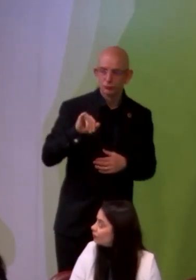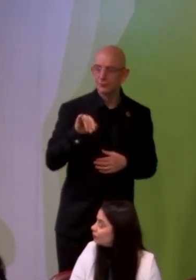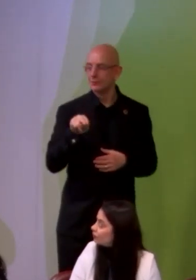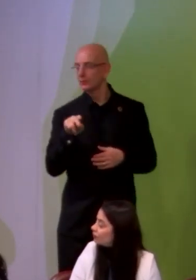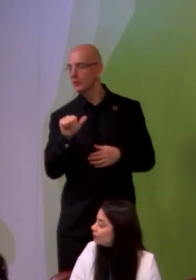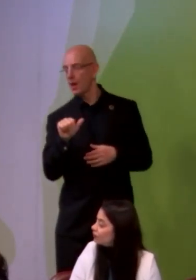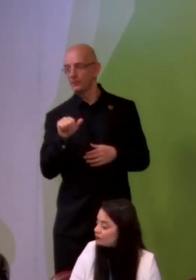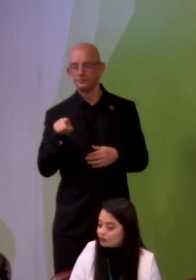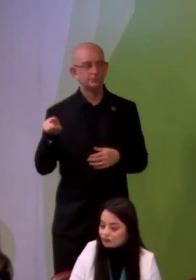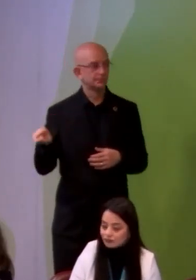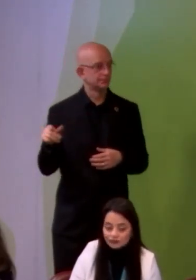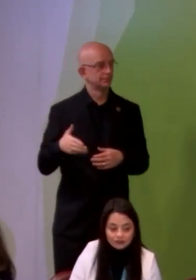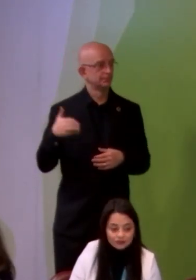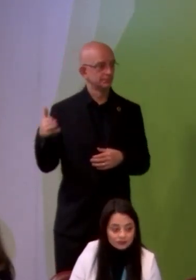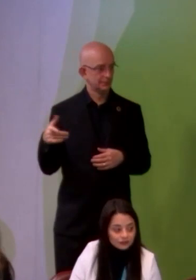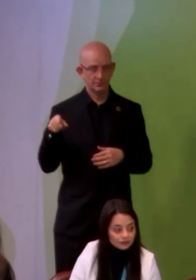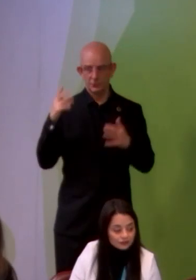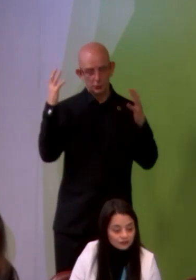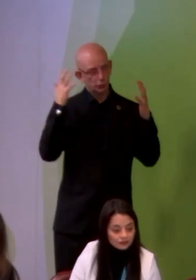next panelist. Welcome, Sandrine.